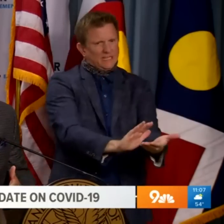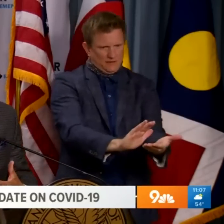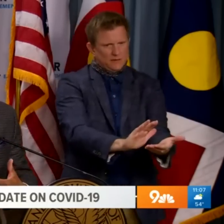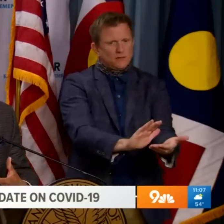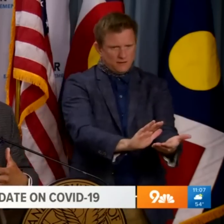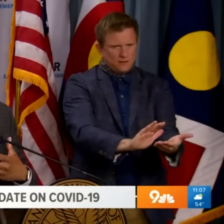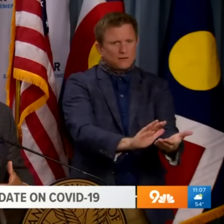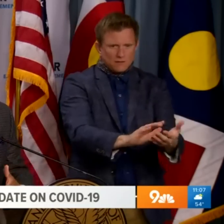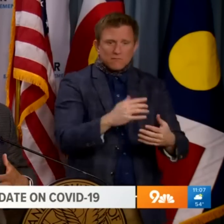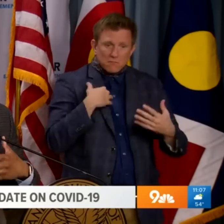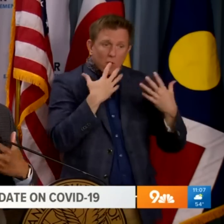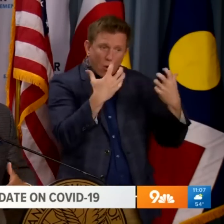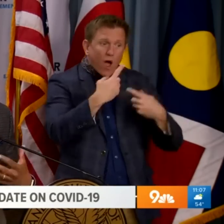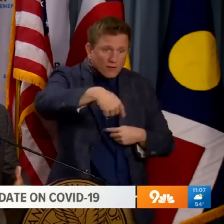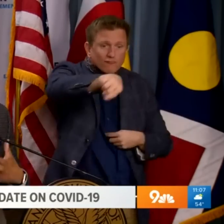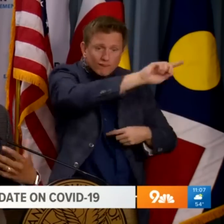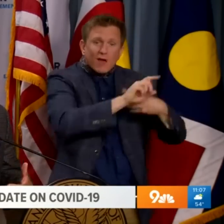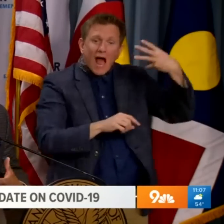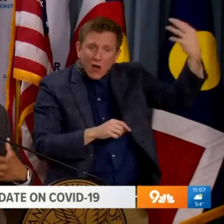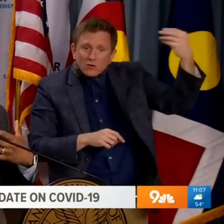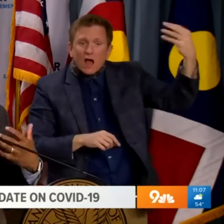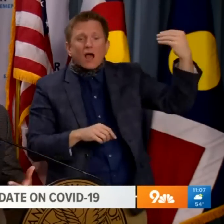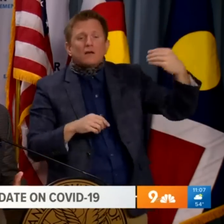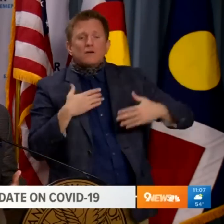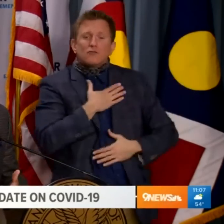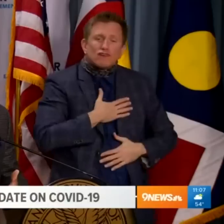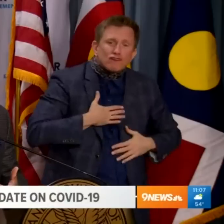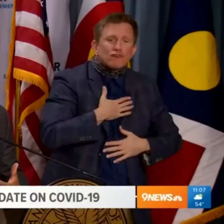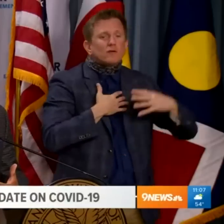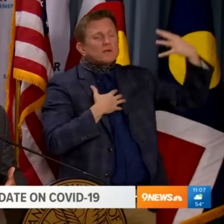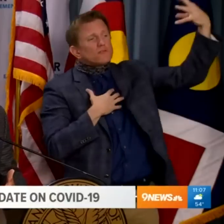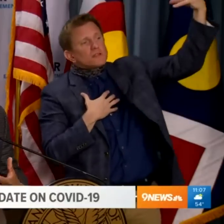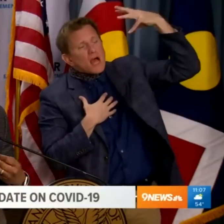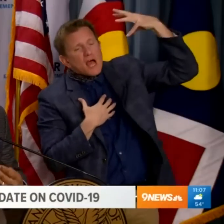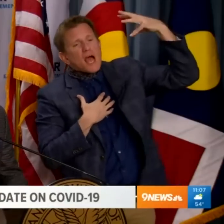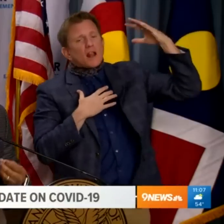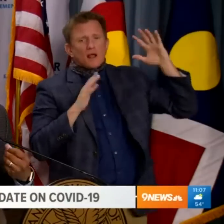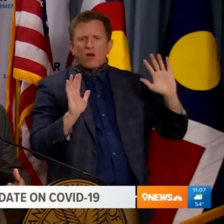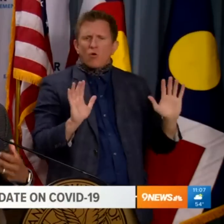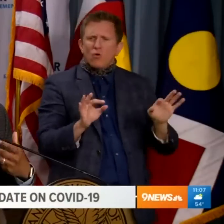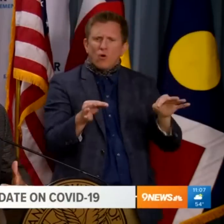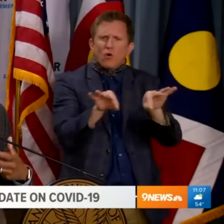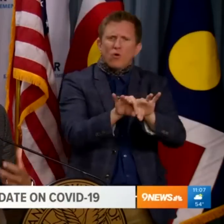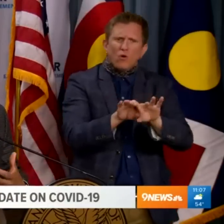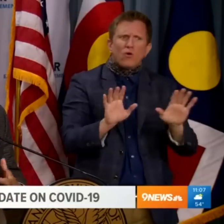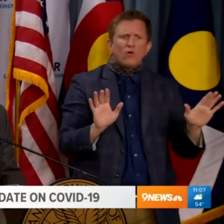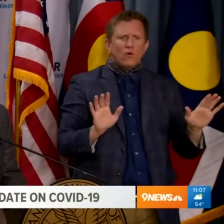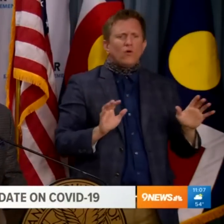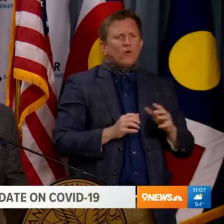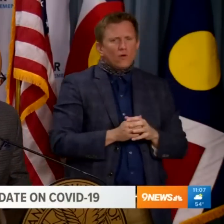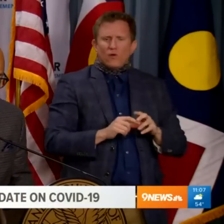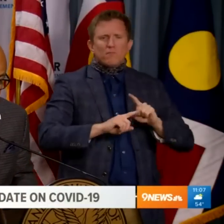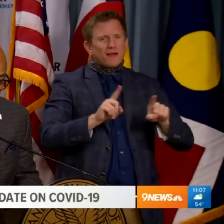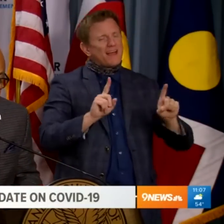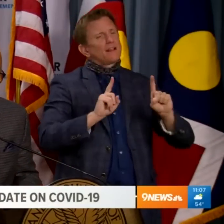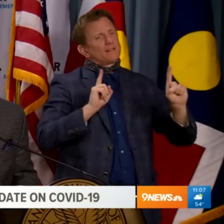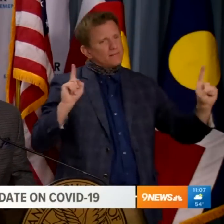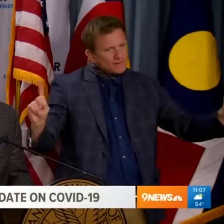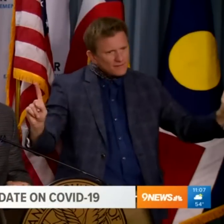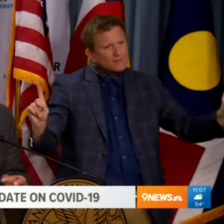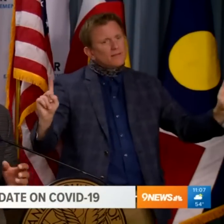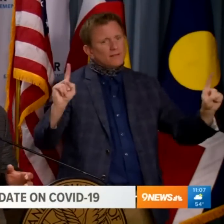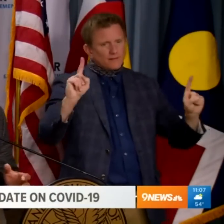know, we are going to start restricting the use of shared equipment such as frisbees and footballs. We're still seeing too much of